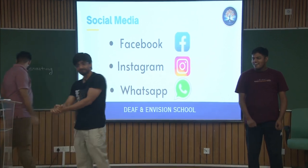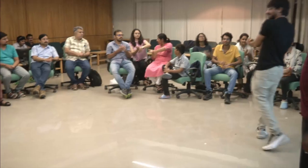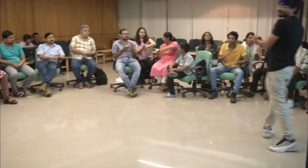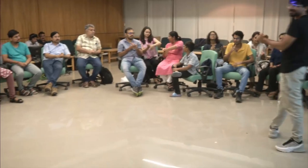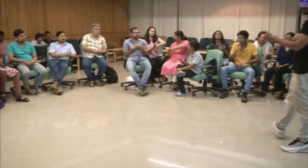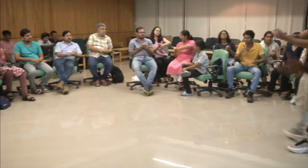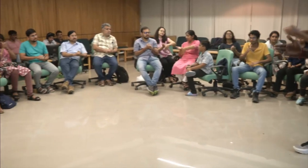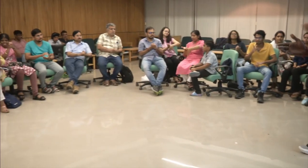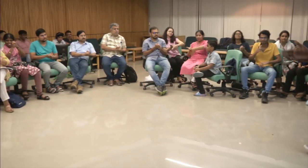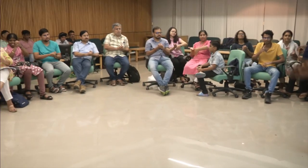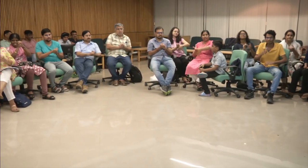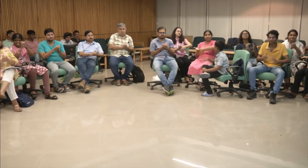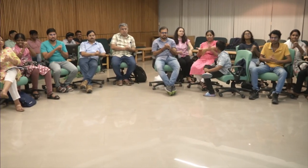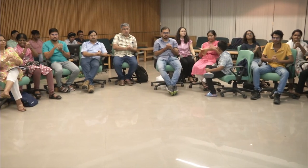Friend. Friend.